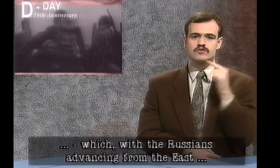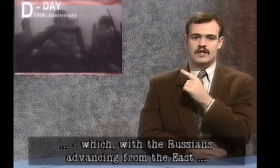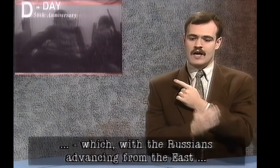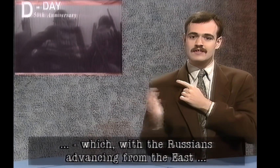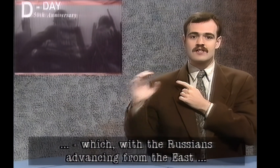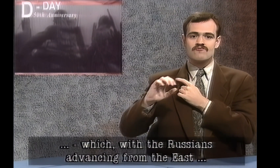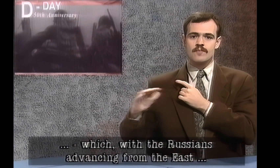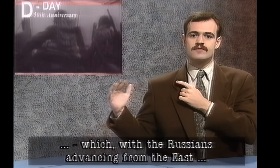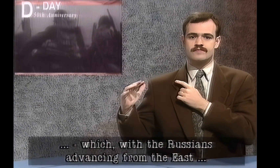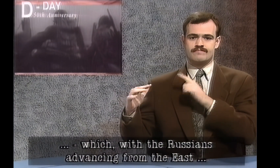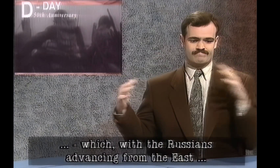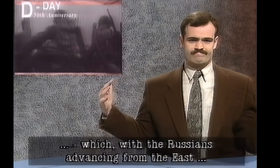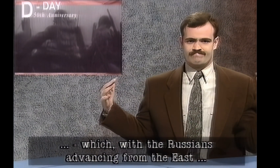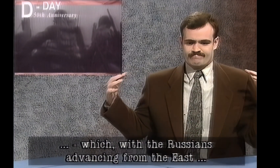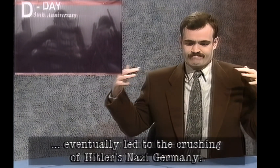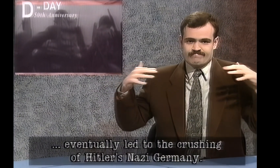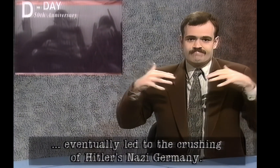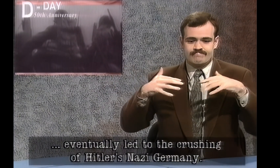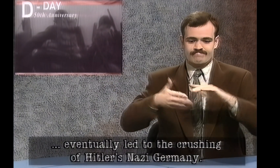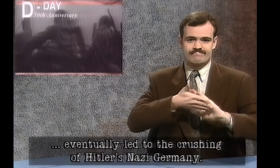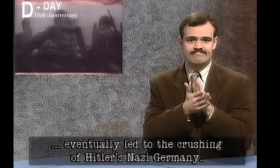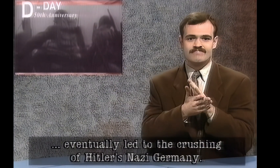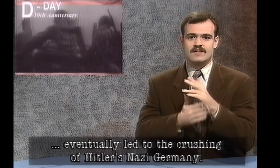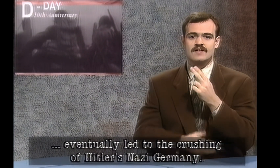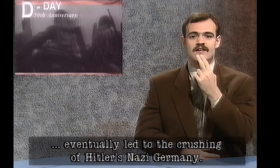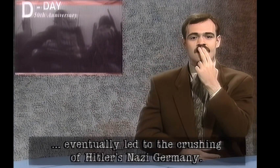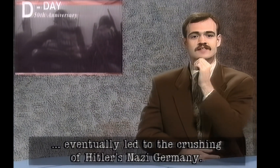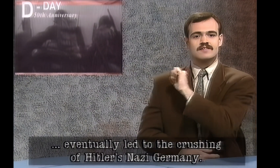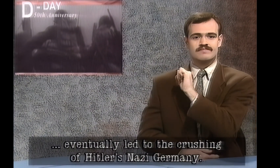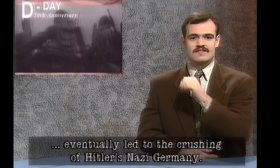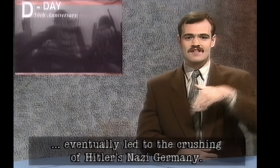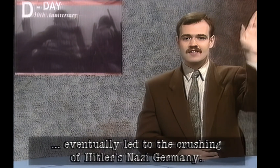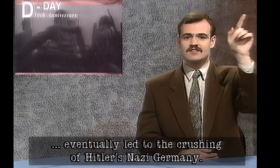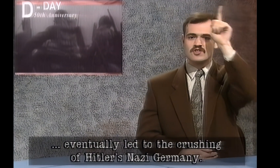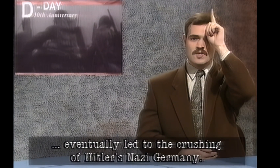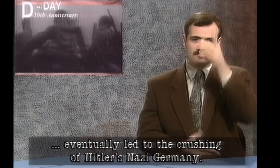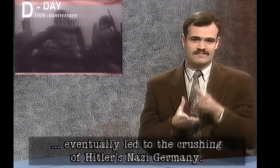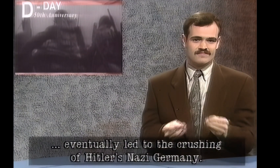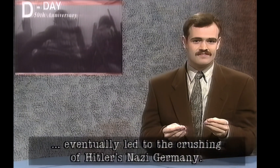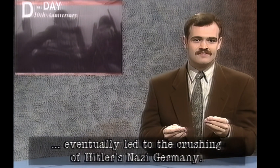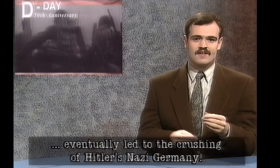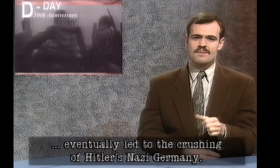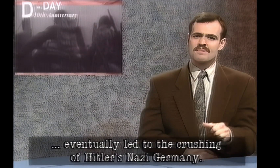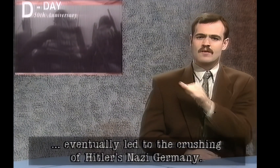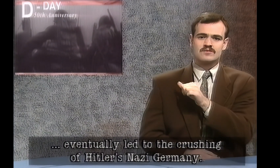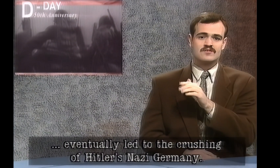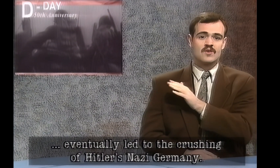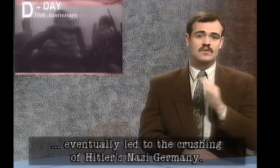which, with the Russians advancing from the east, eventually led to the crushing of Hitler's Nazi Germany.